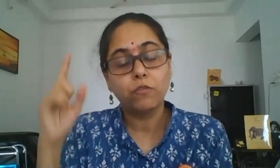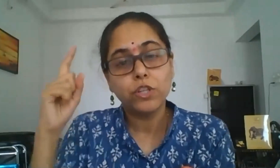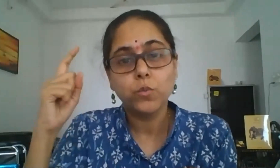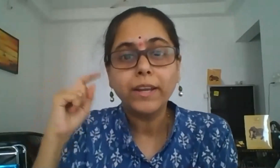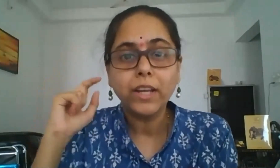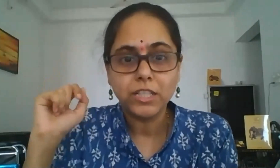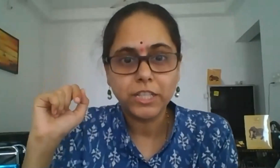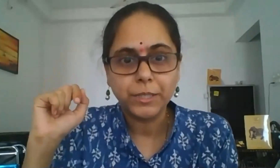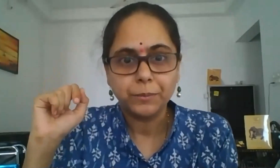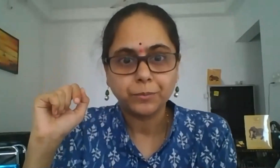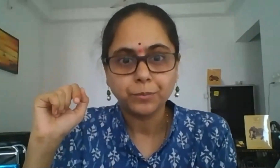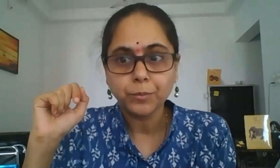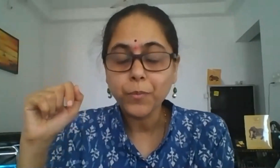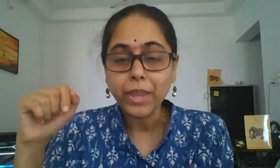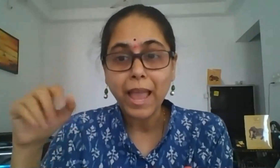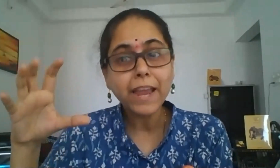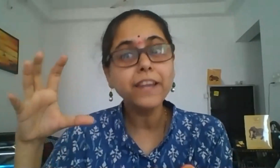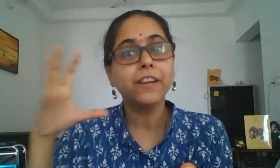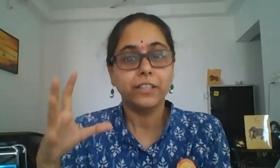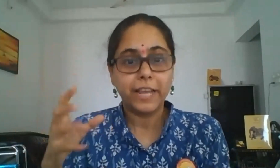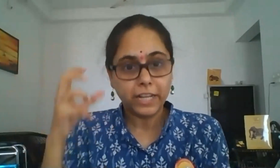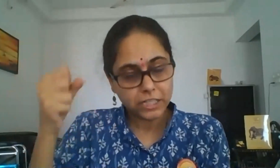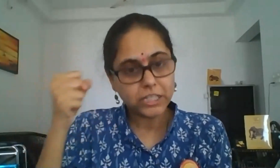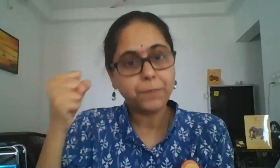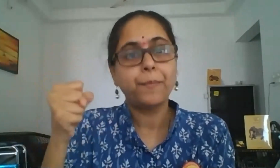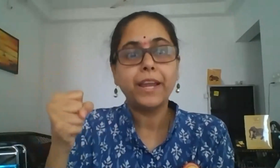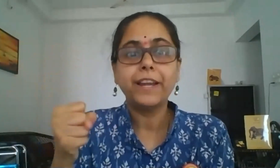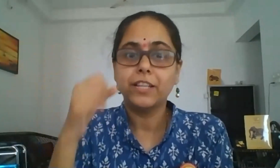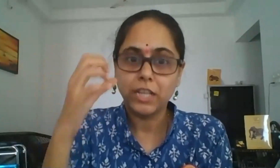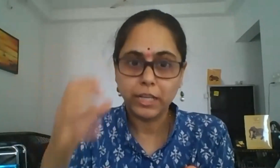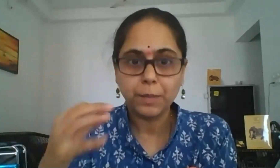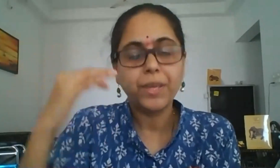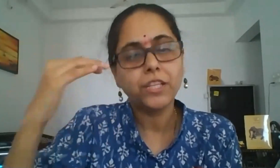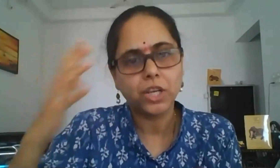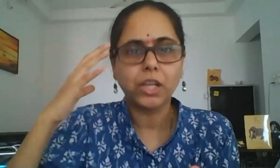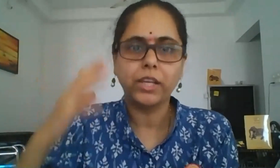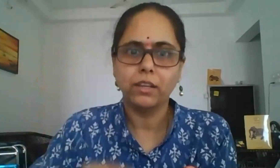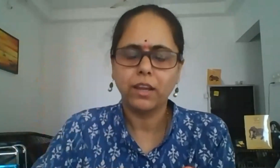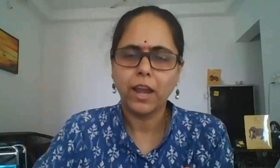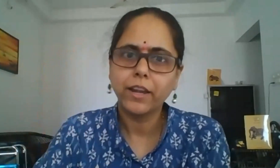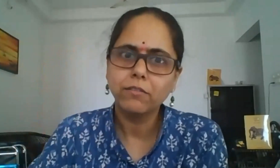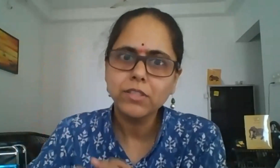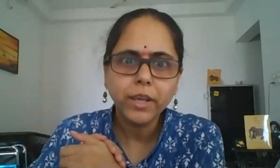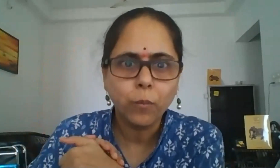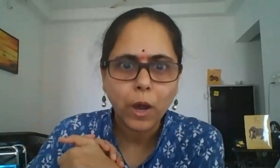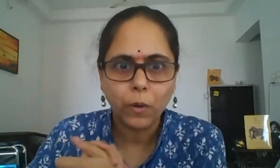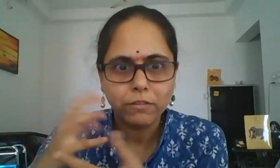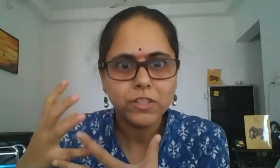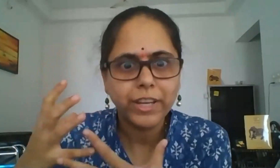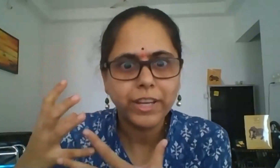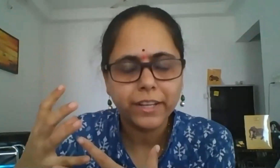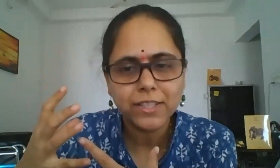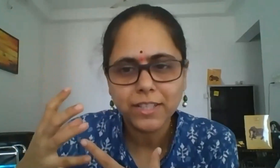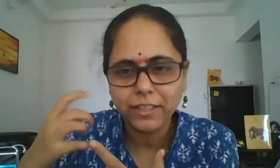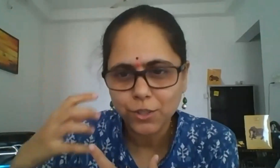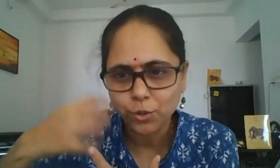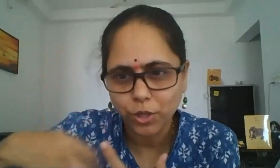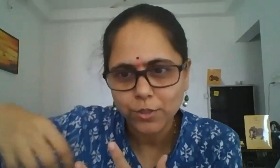was one Ajji, and that Ajji made jalebi chakli. And I was like, wow, I was very interested. The story is going